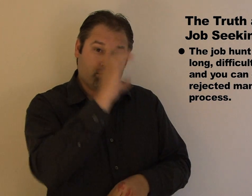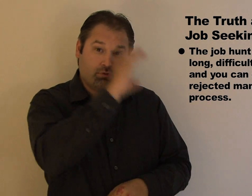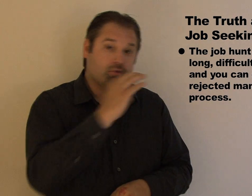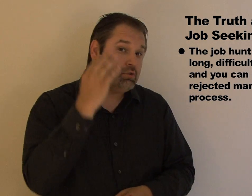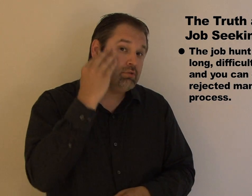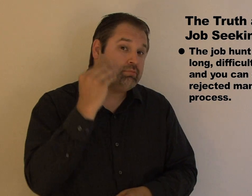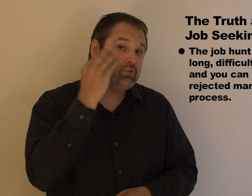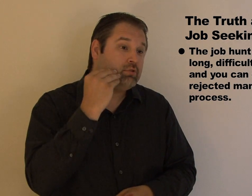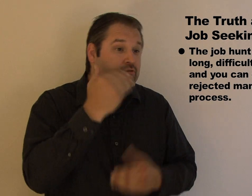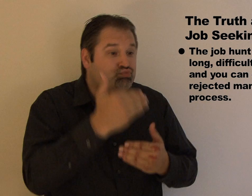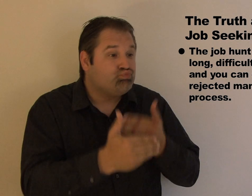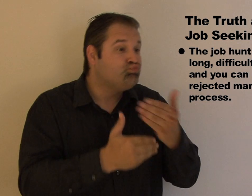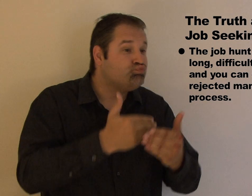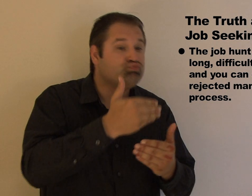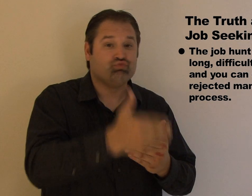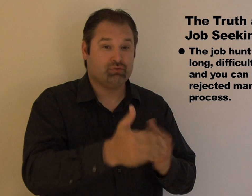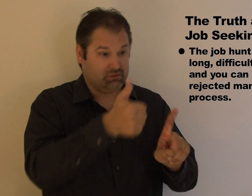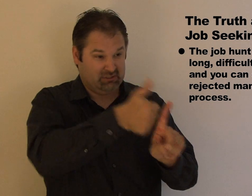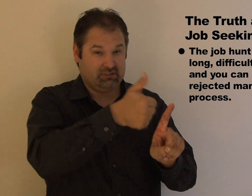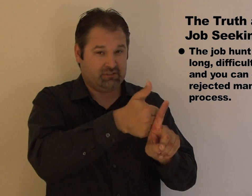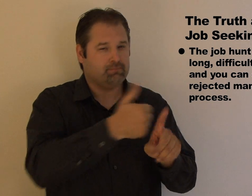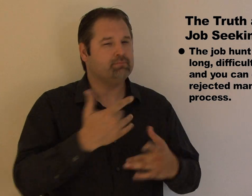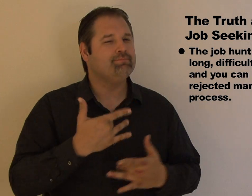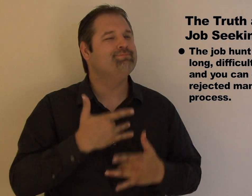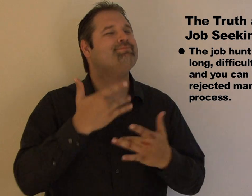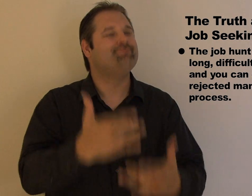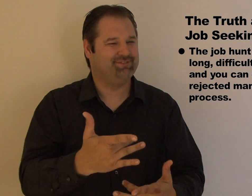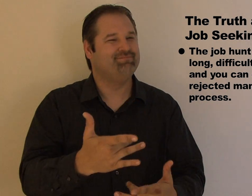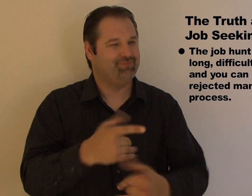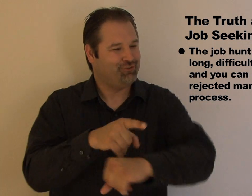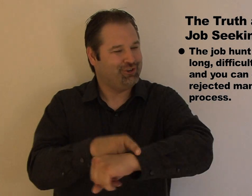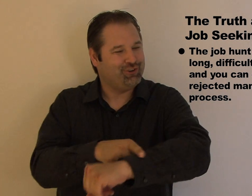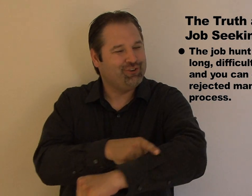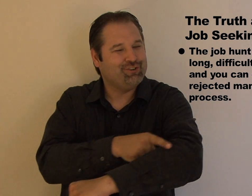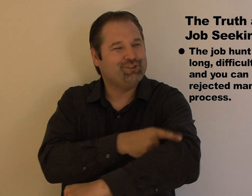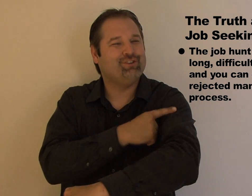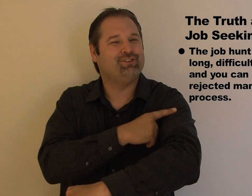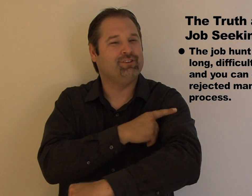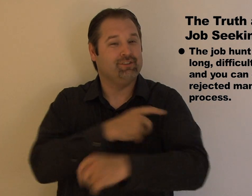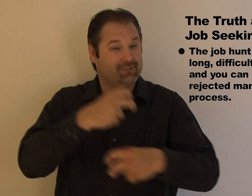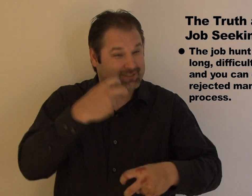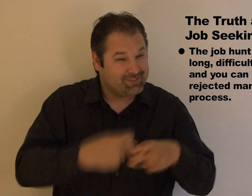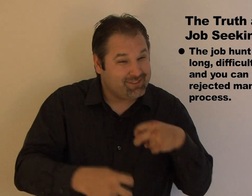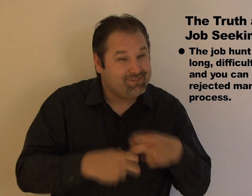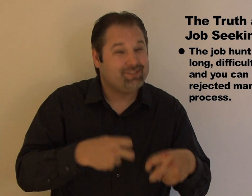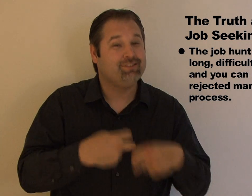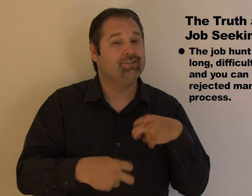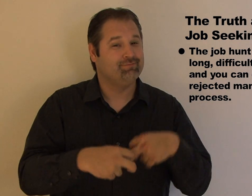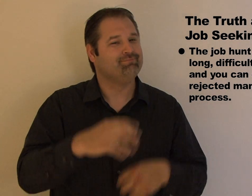The job hunt is often long, difficult, and frustrating.